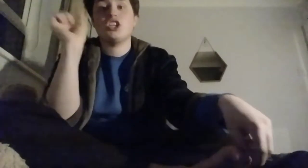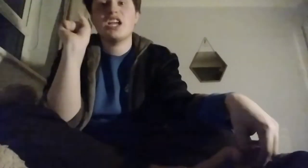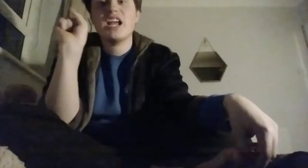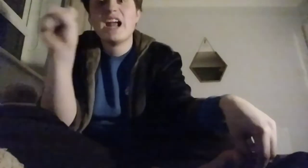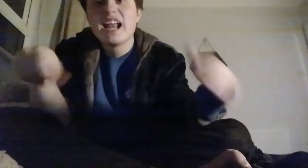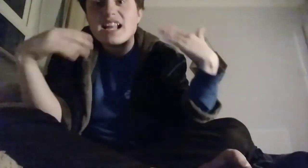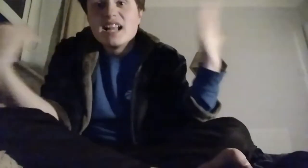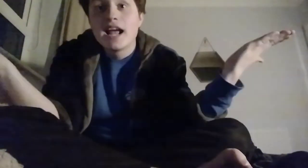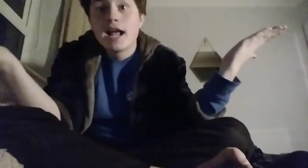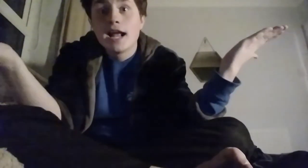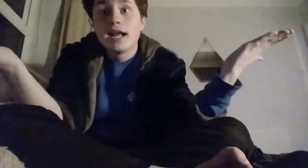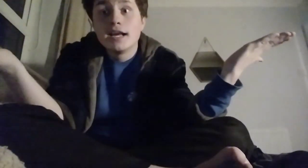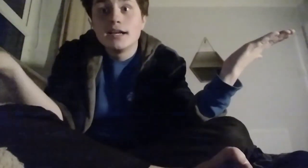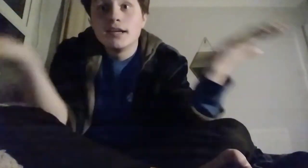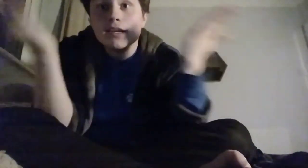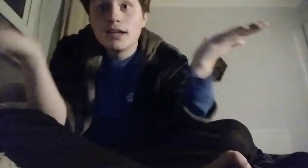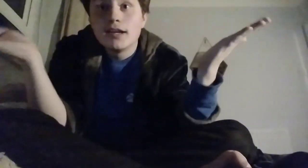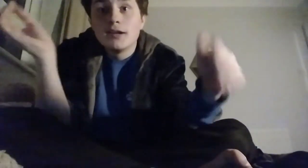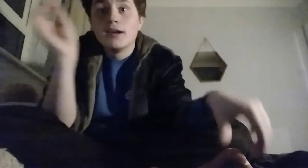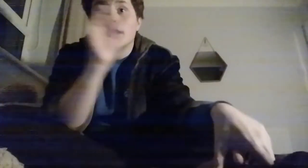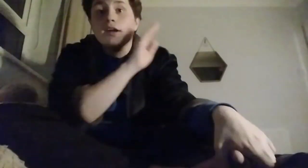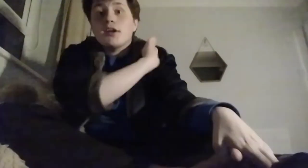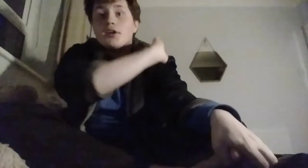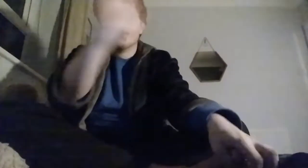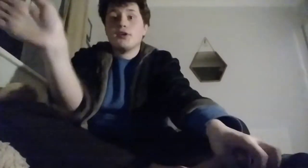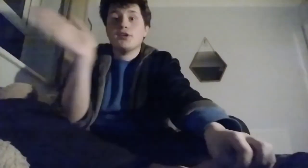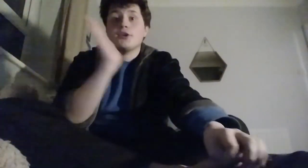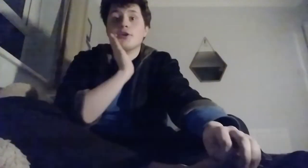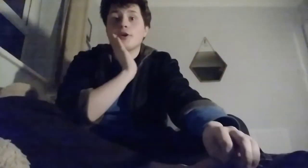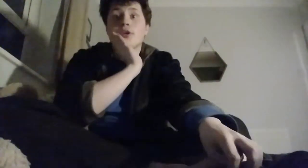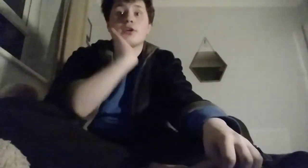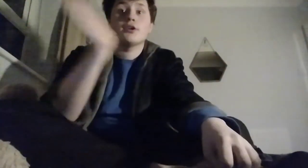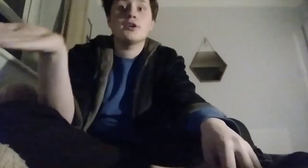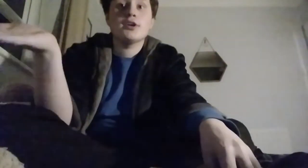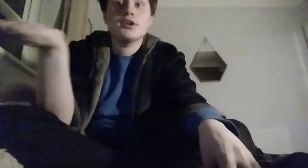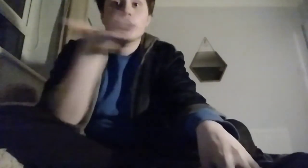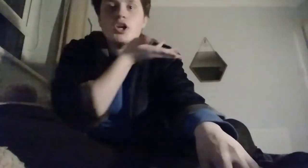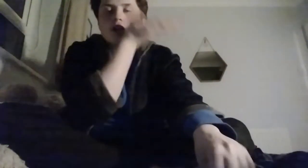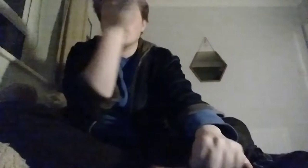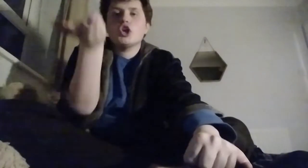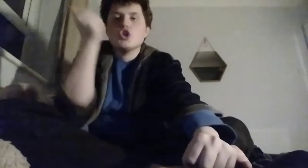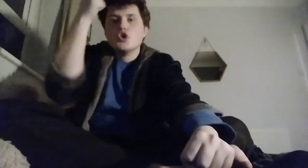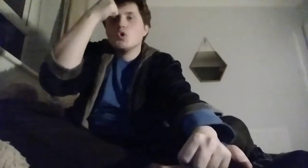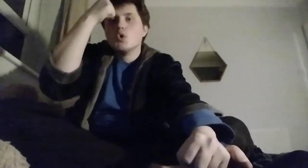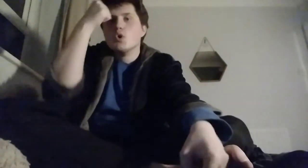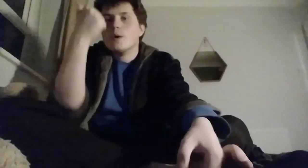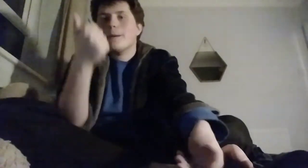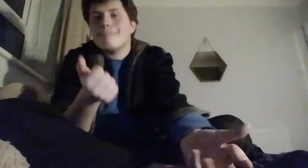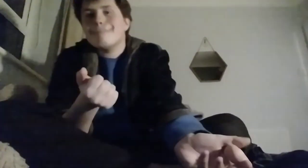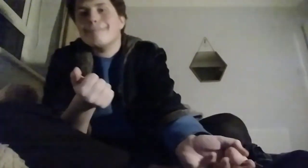always be the same old someone that I knew.